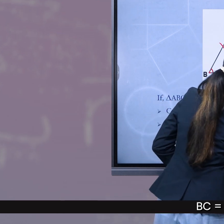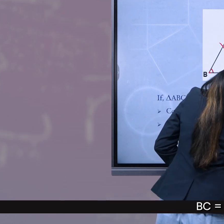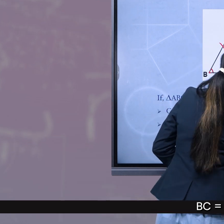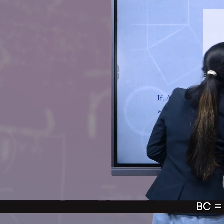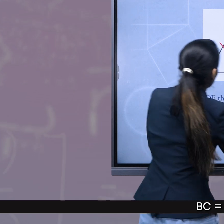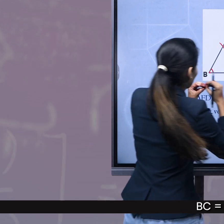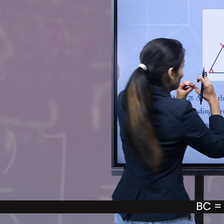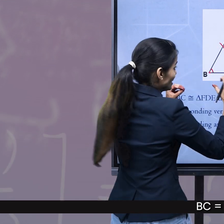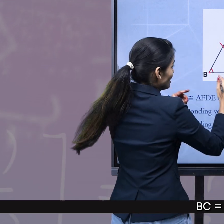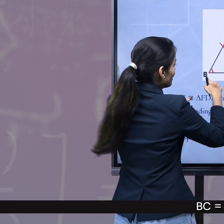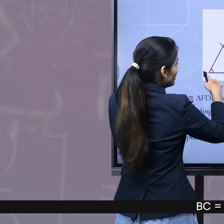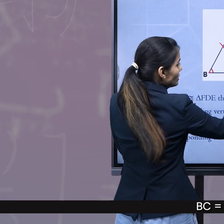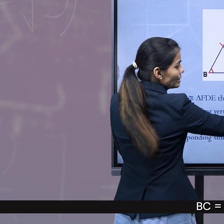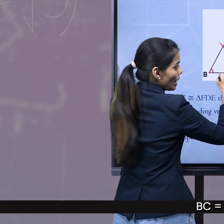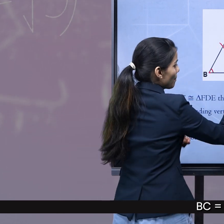BC is equal to DE,